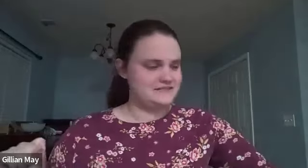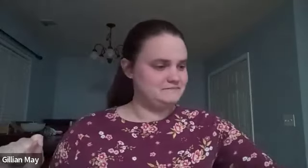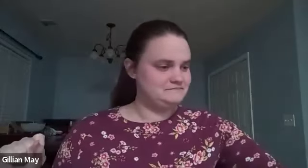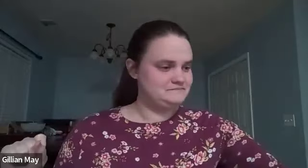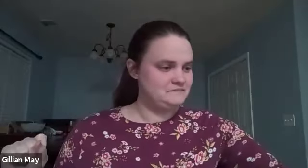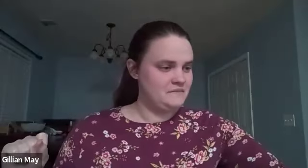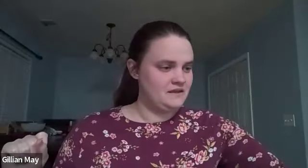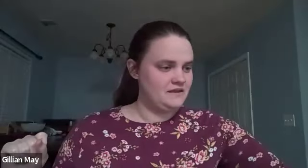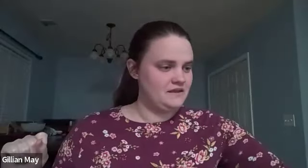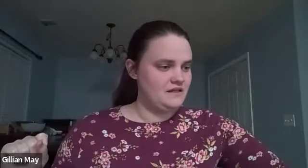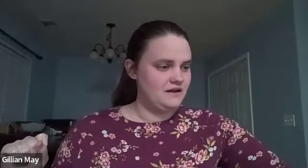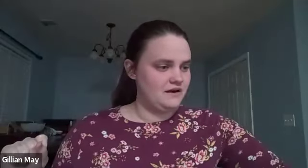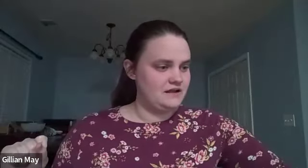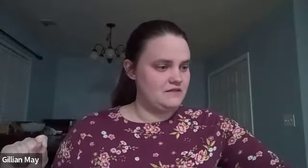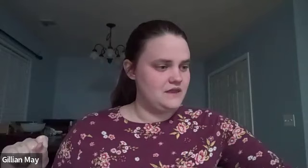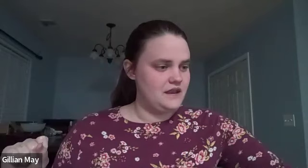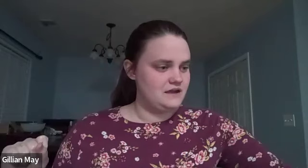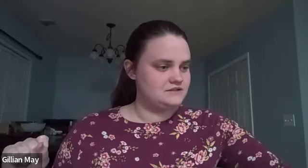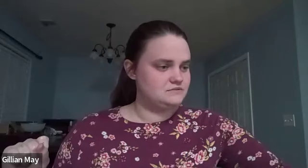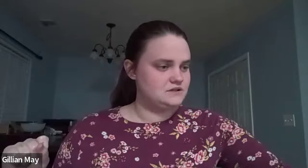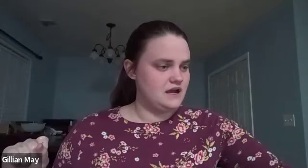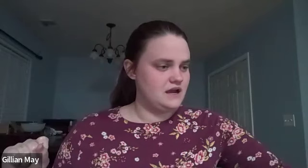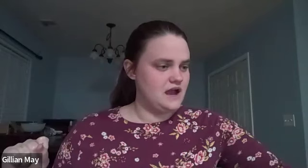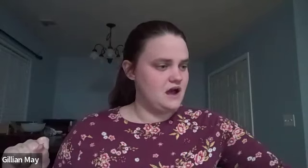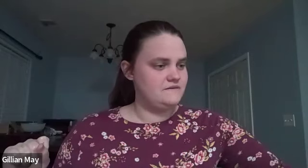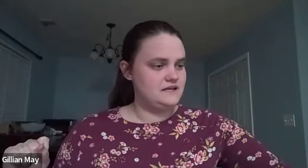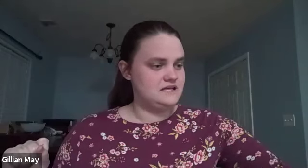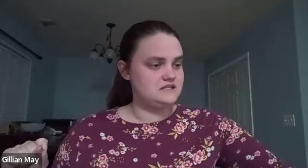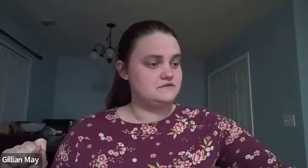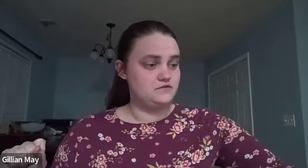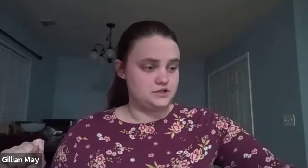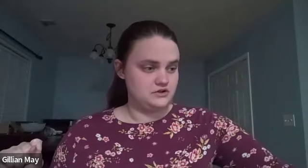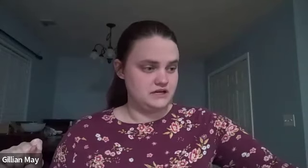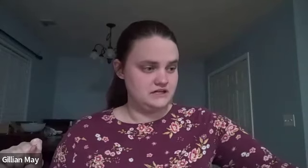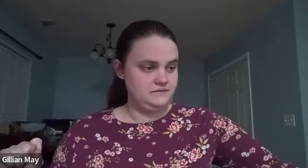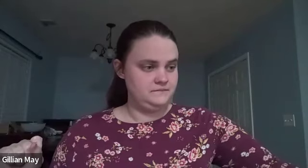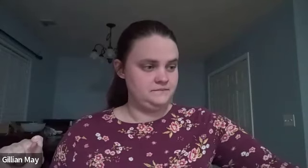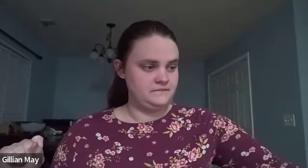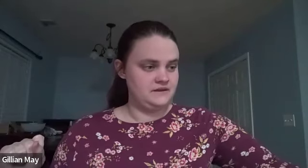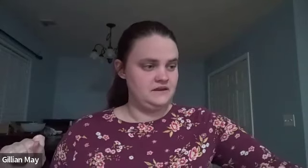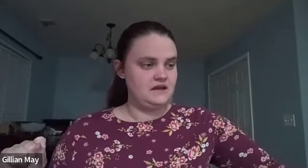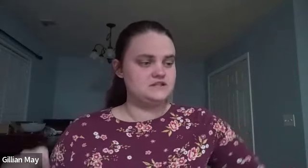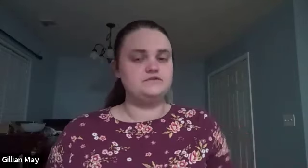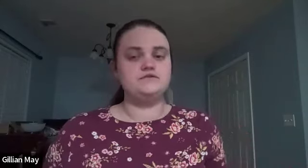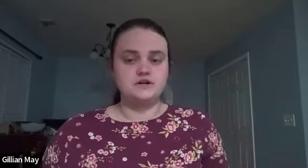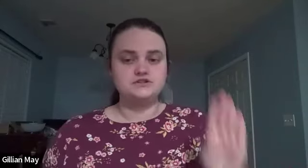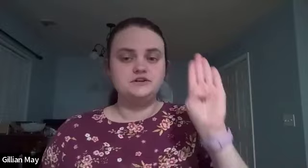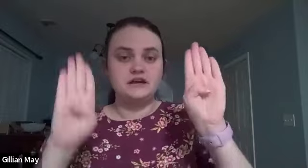seen. All right. The next one I have is frustrated. And so for frustrated, you're going to have